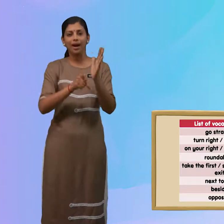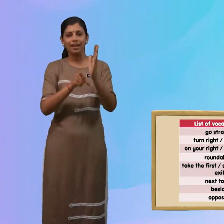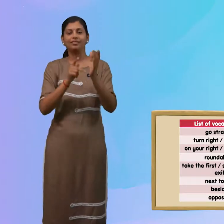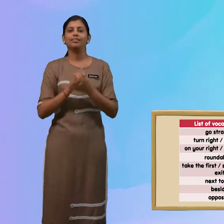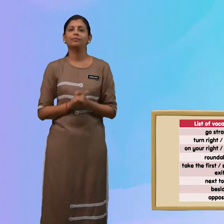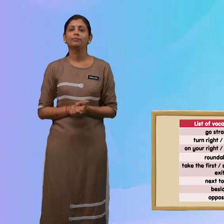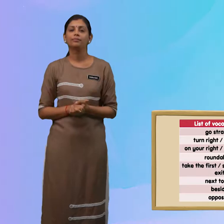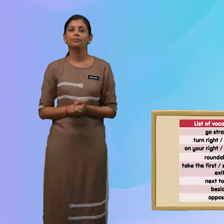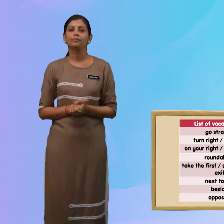part.